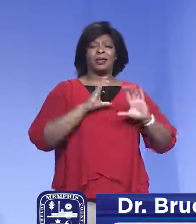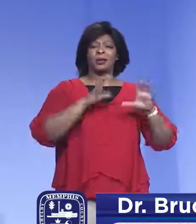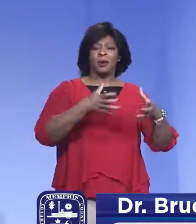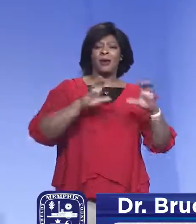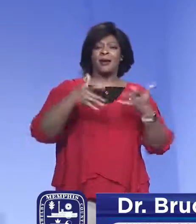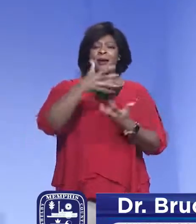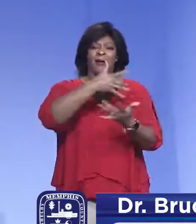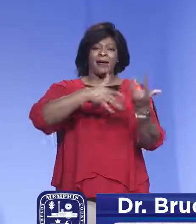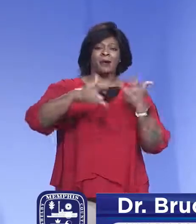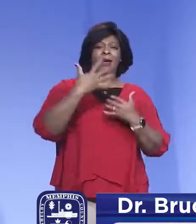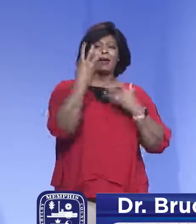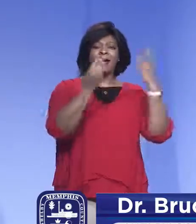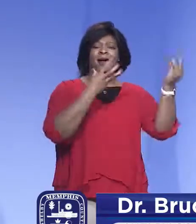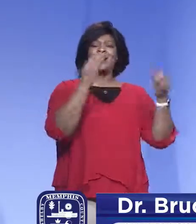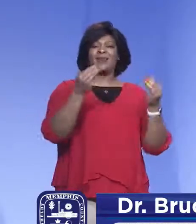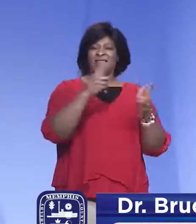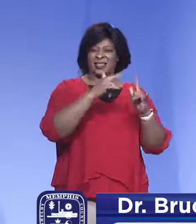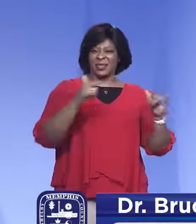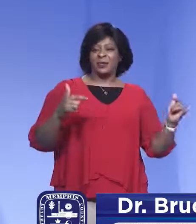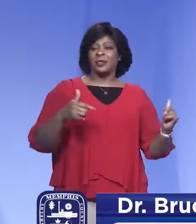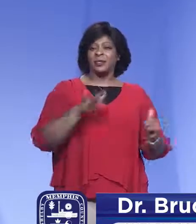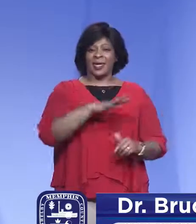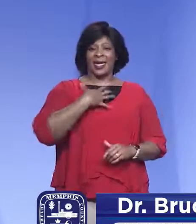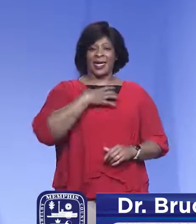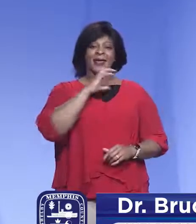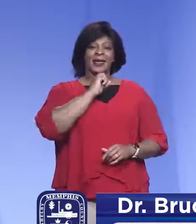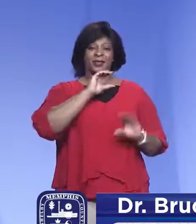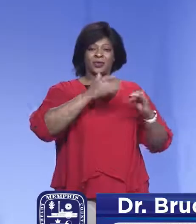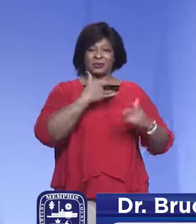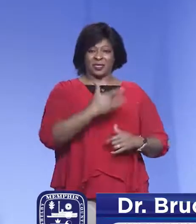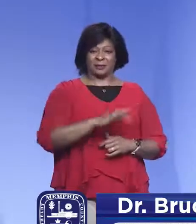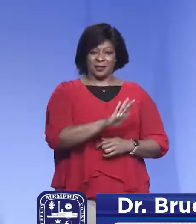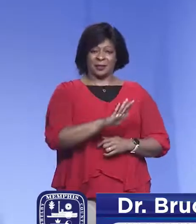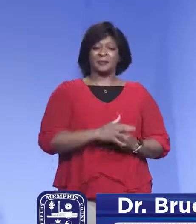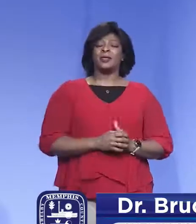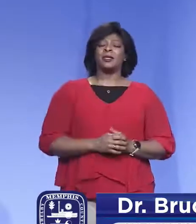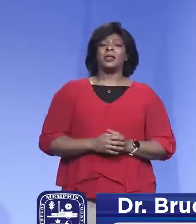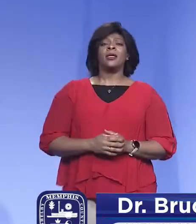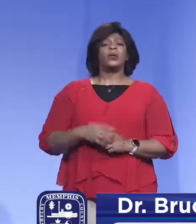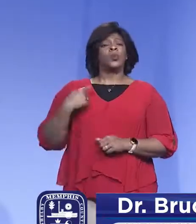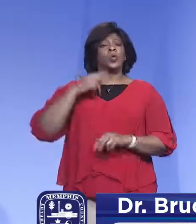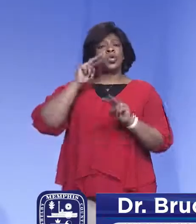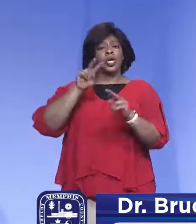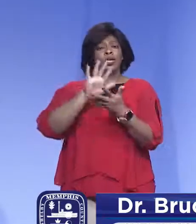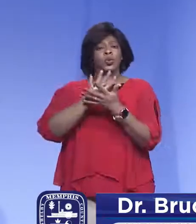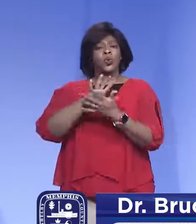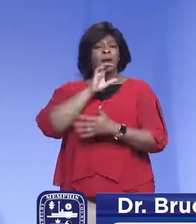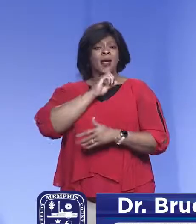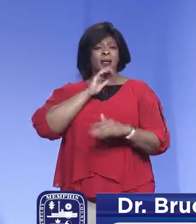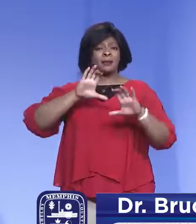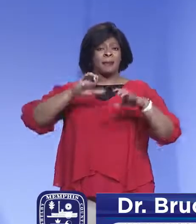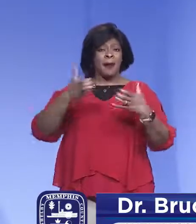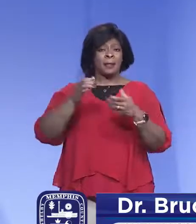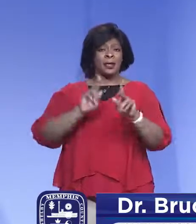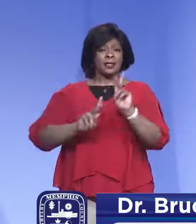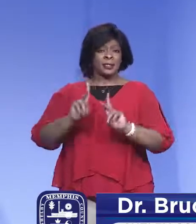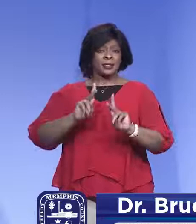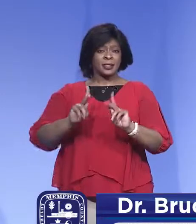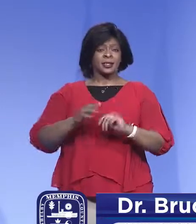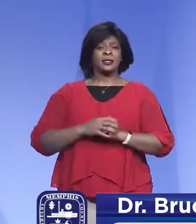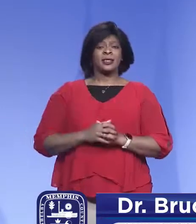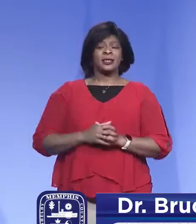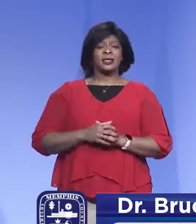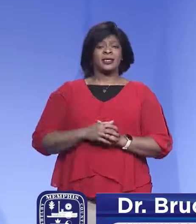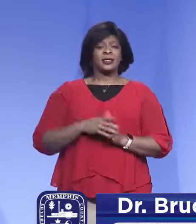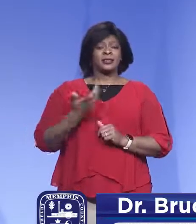hanging out, etc. Certainly, when we look at the school-age population,